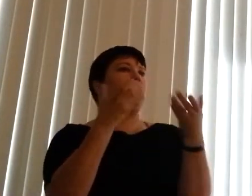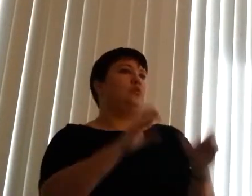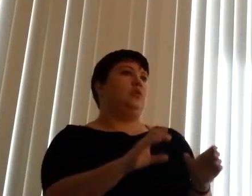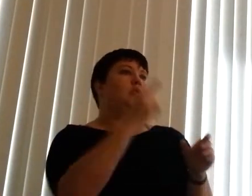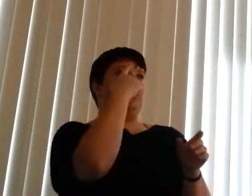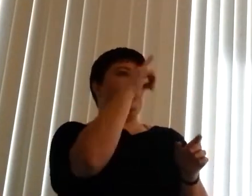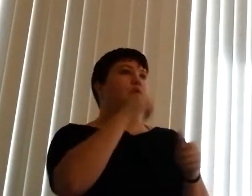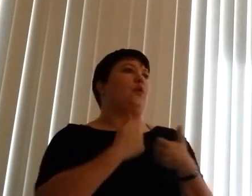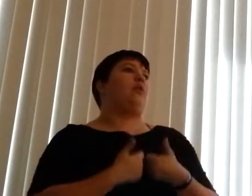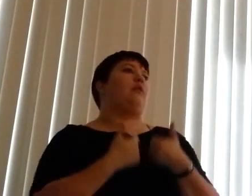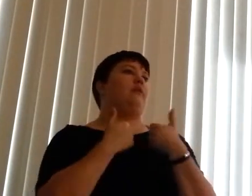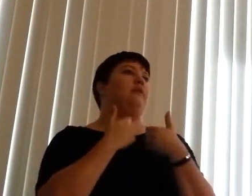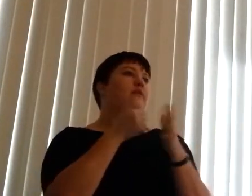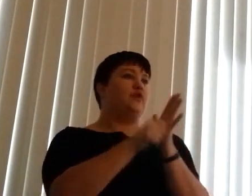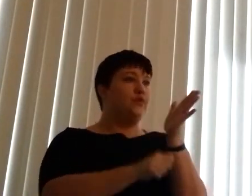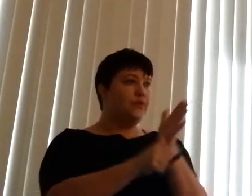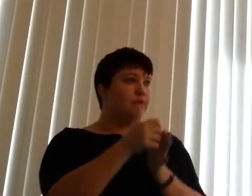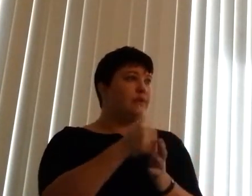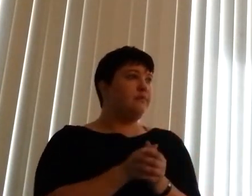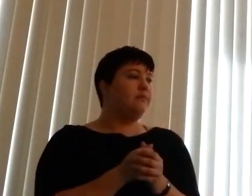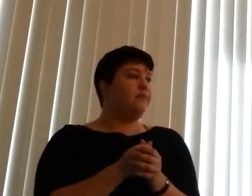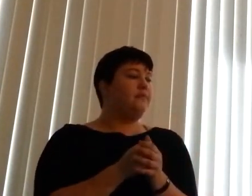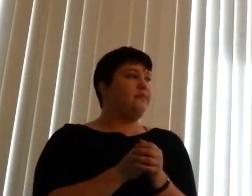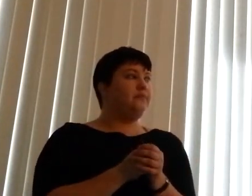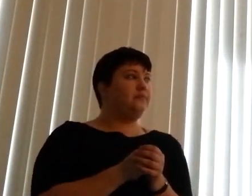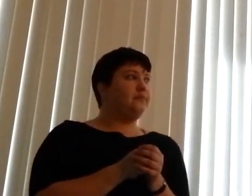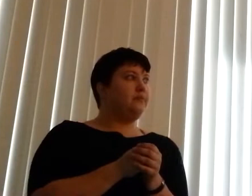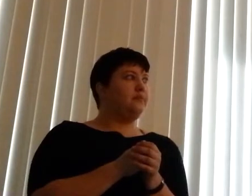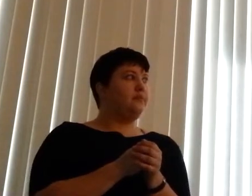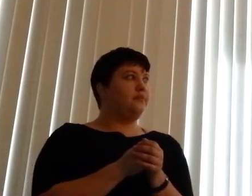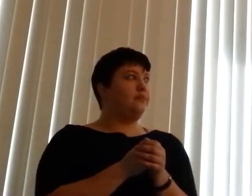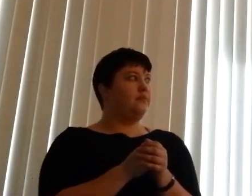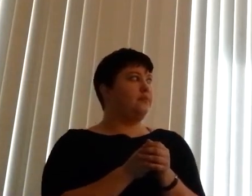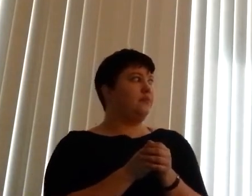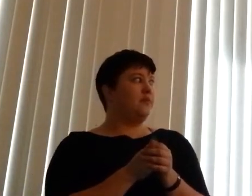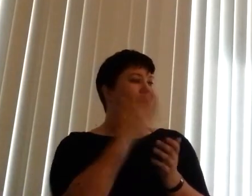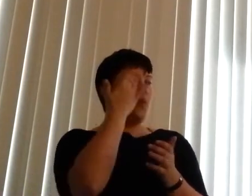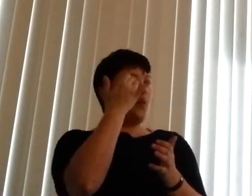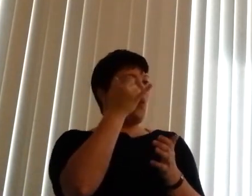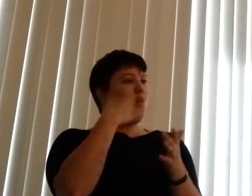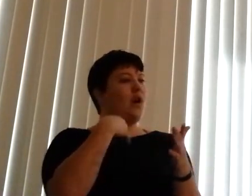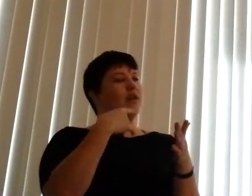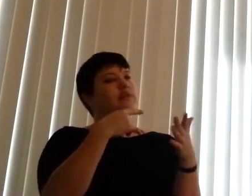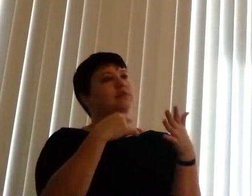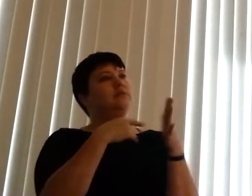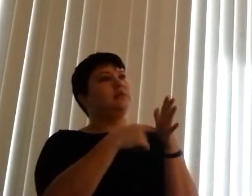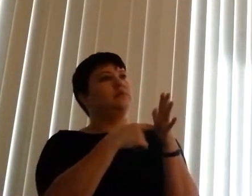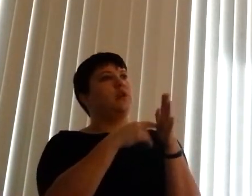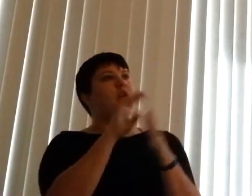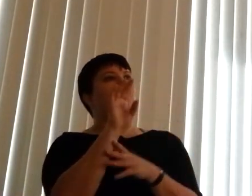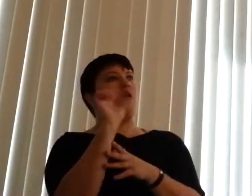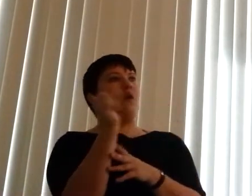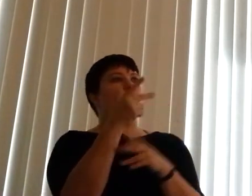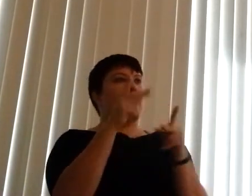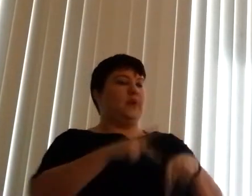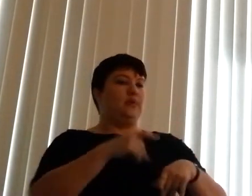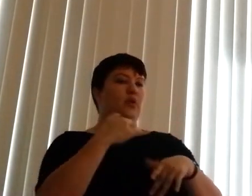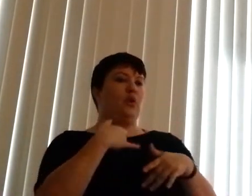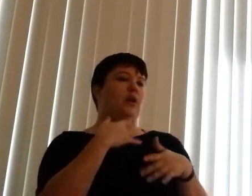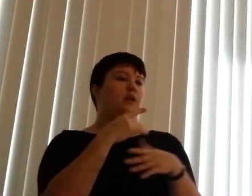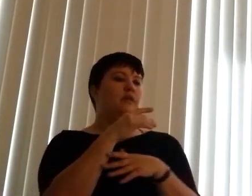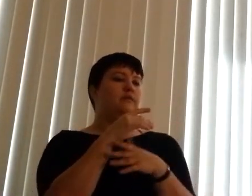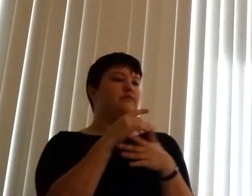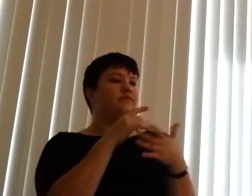chances on the basis of the idea that all persons have unconditional and incomparable